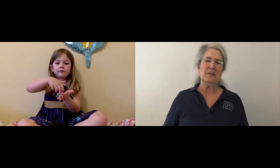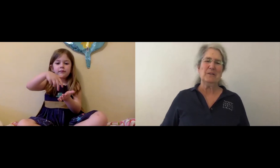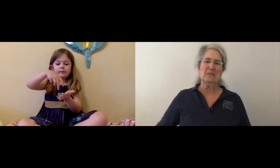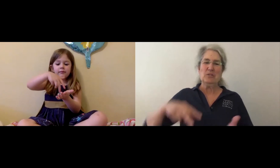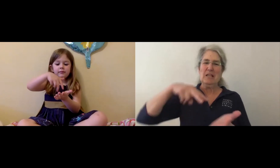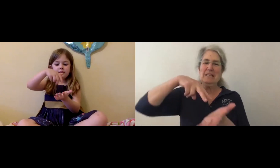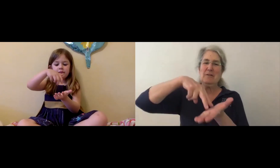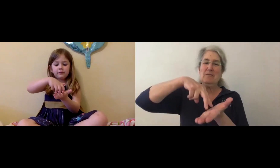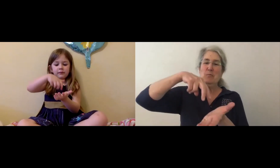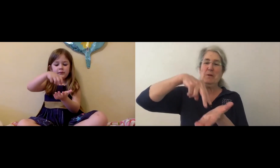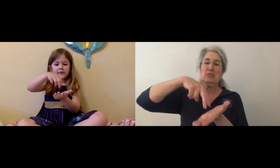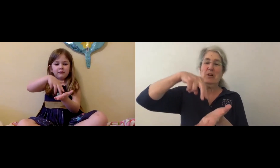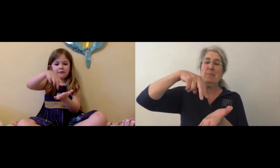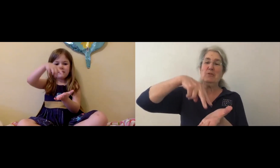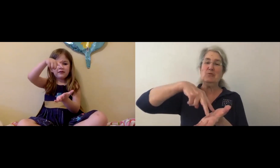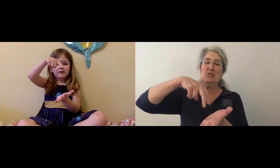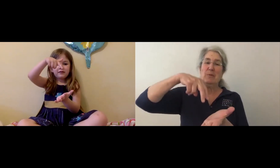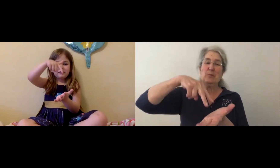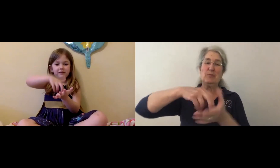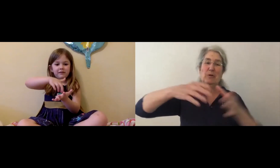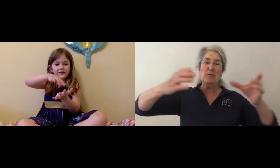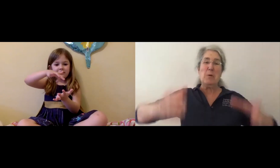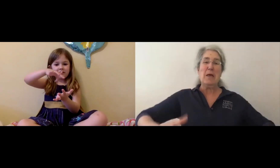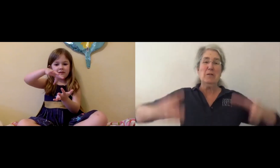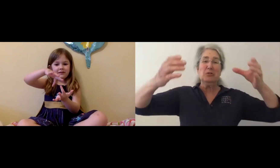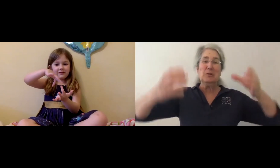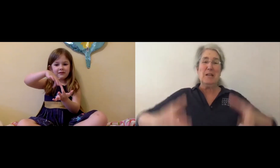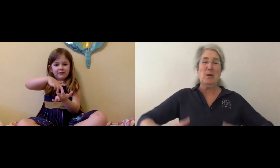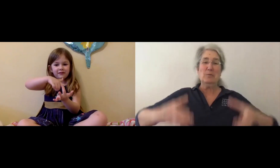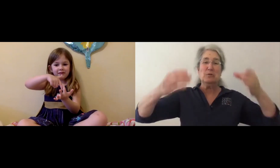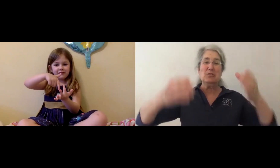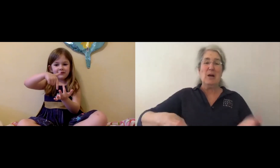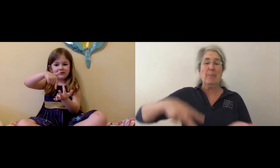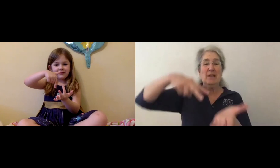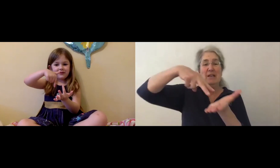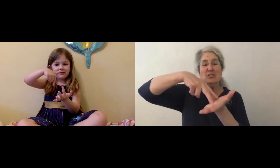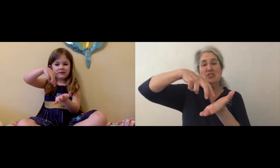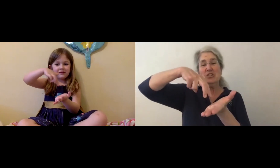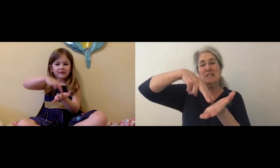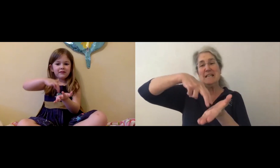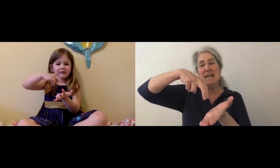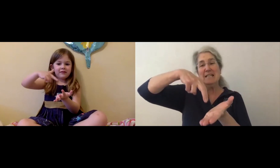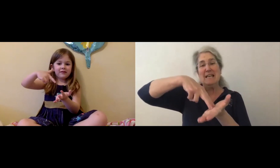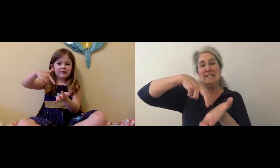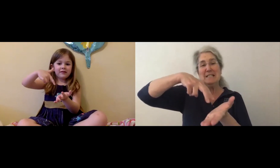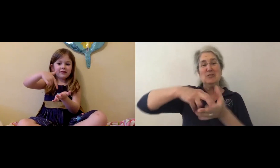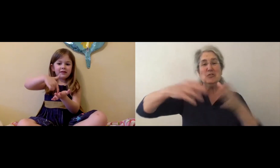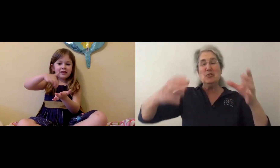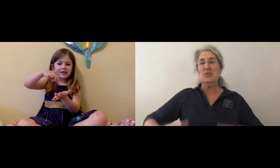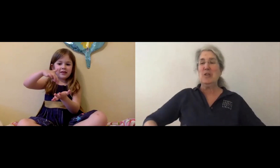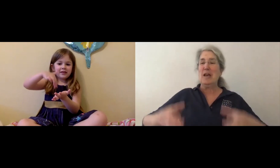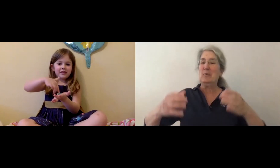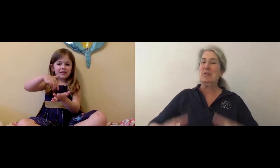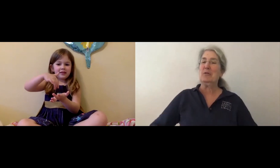So she liked it if you picked her up and you jumped with her, or you held her and helped her jump. So she could sign that to get you to do that with her.